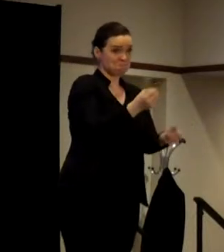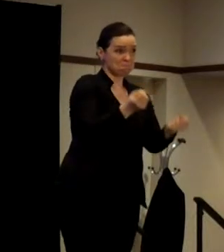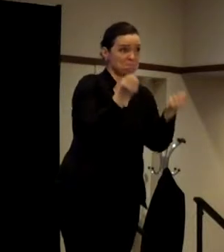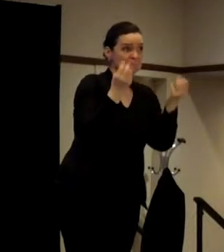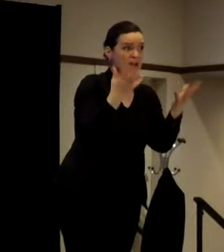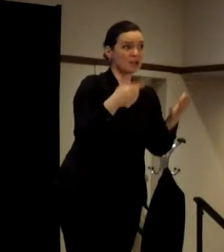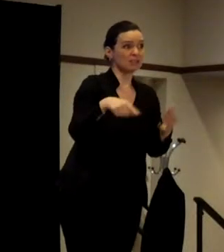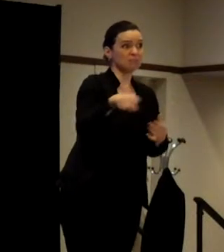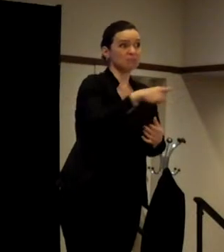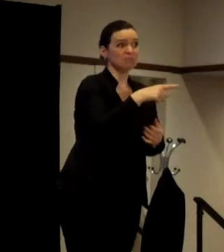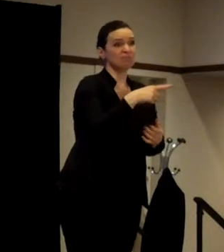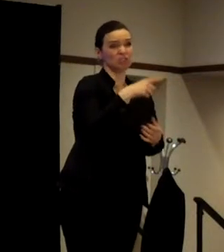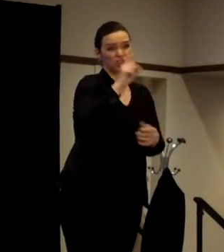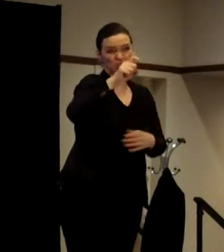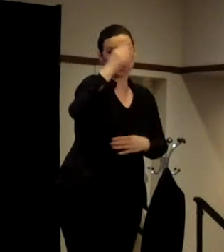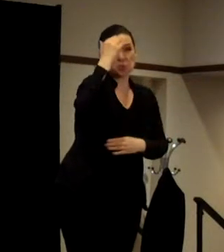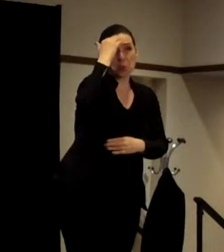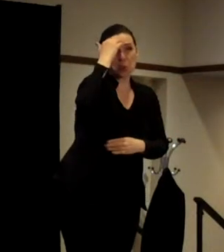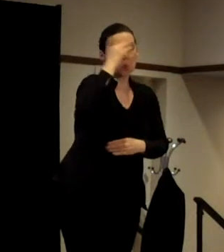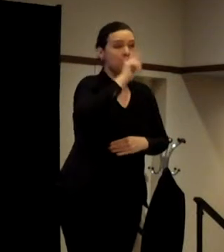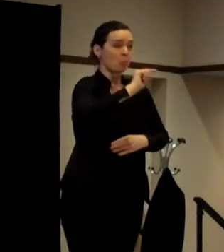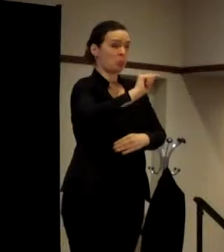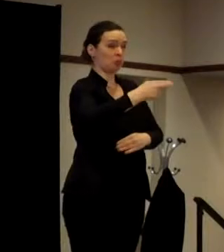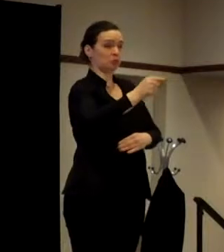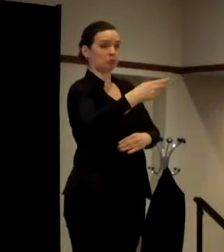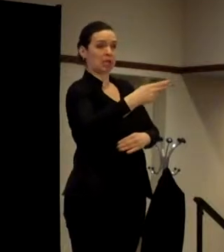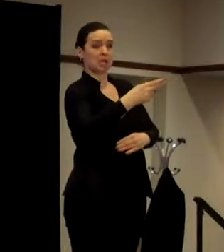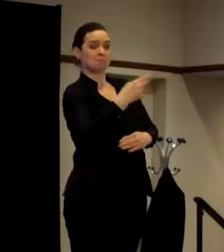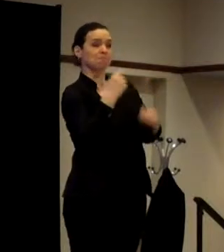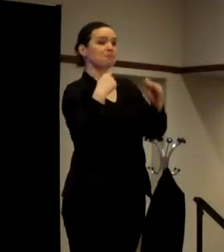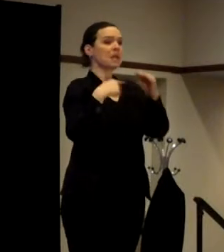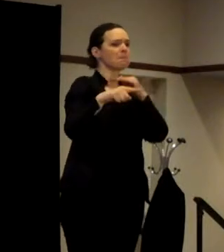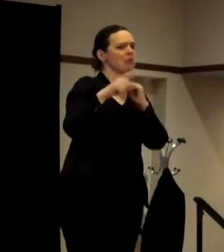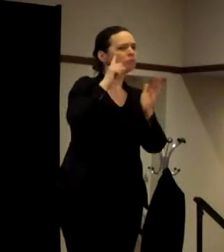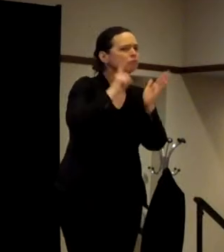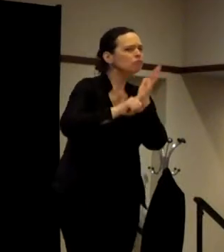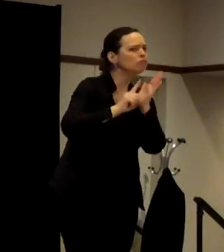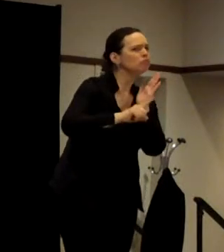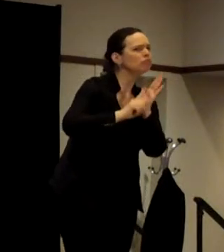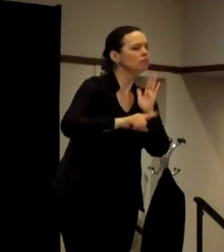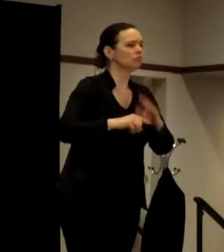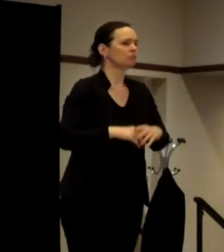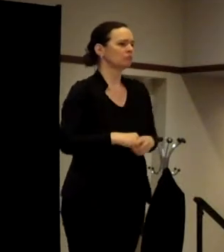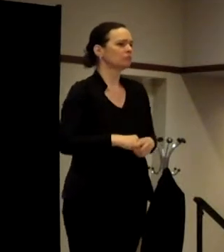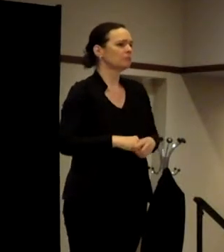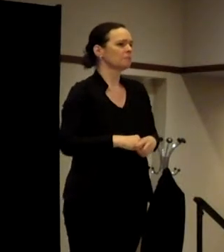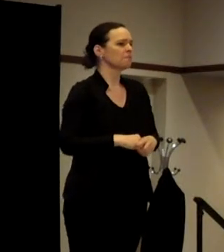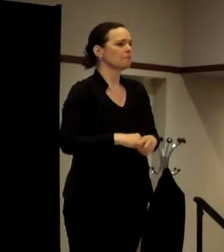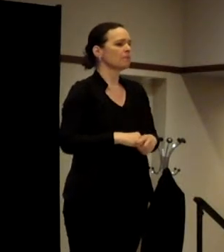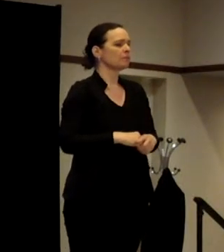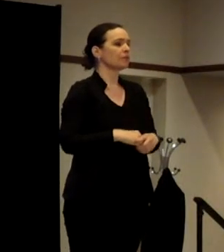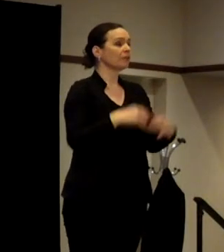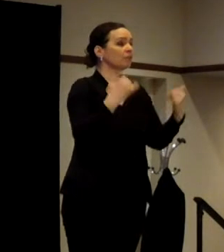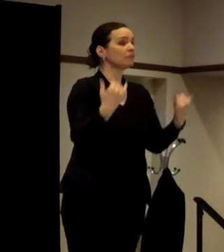Thursday. So overall, the vaccination, today we'll go over 25% of our population.